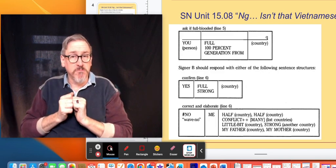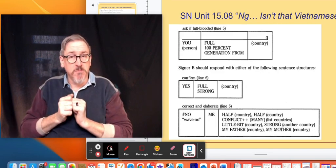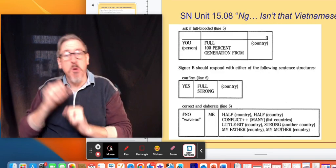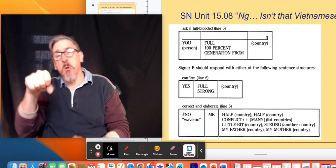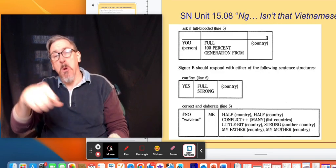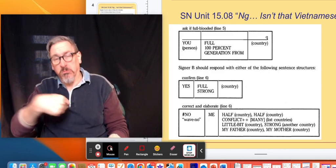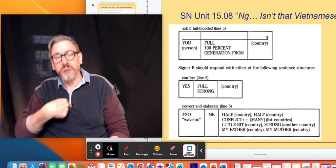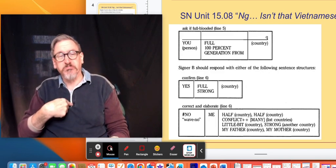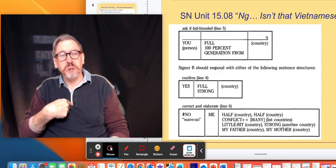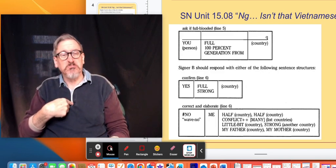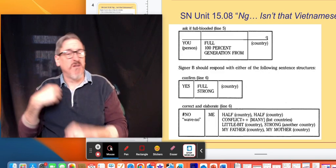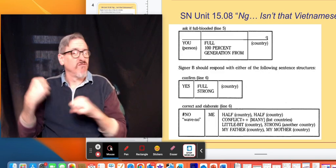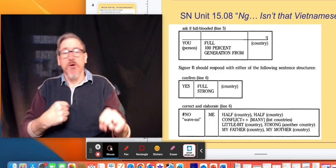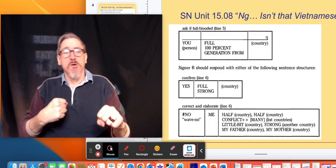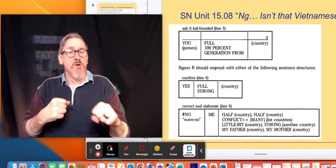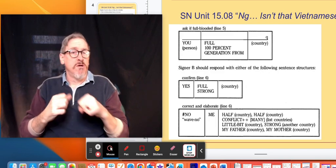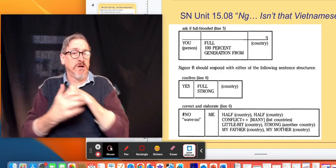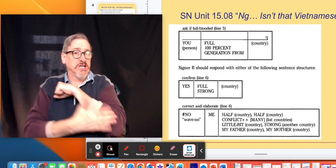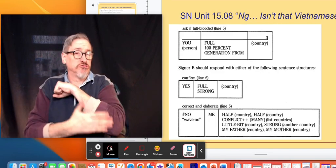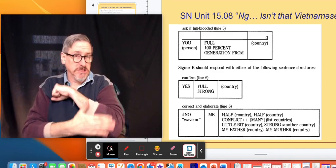right?